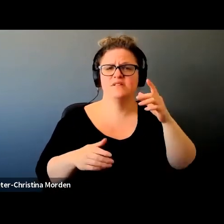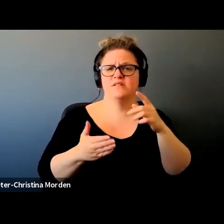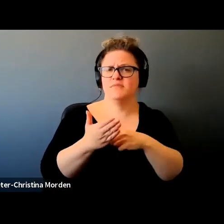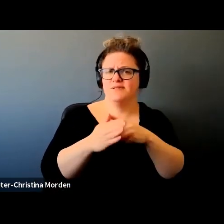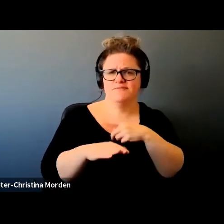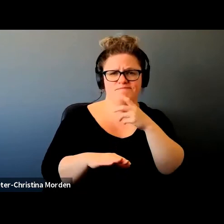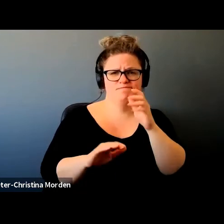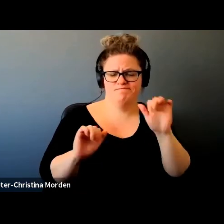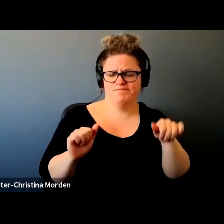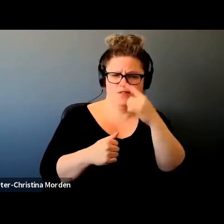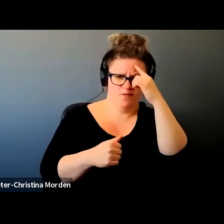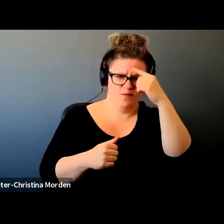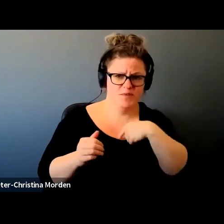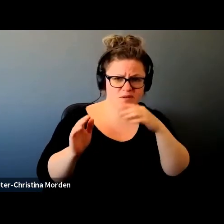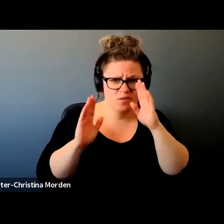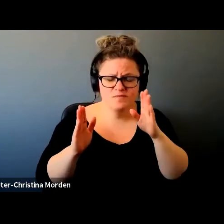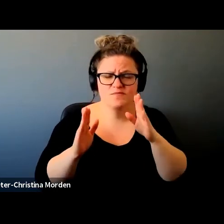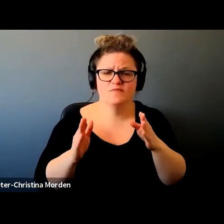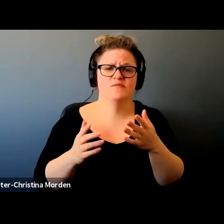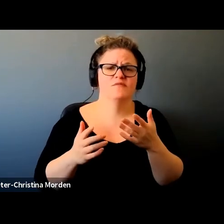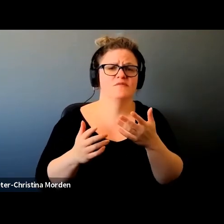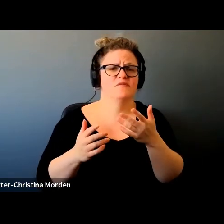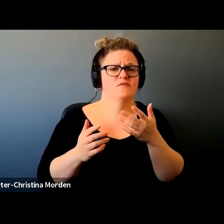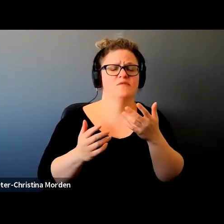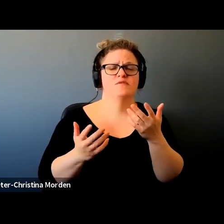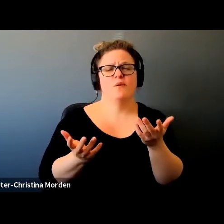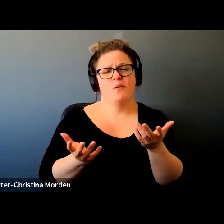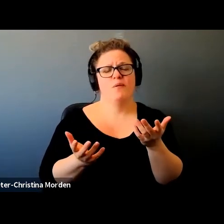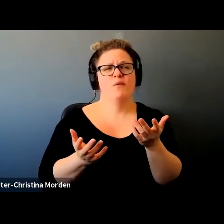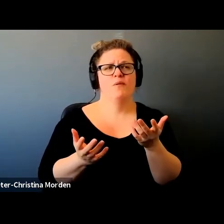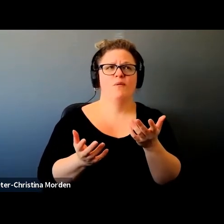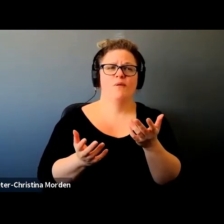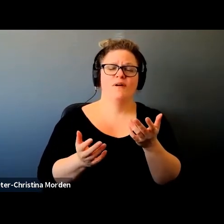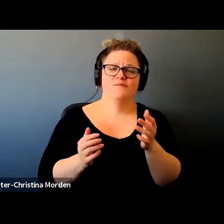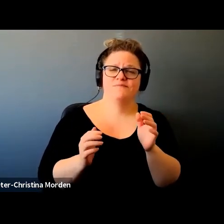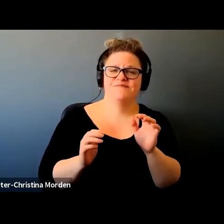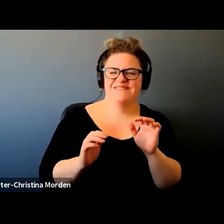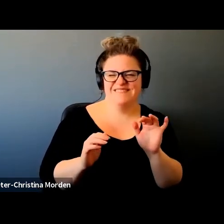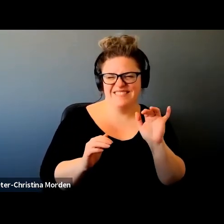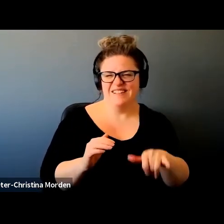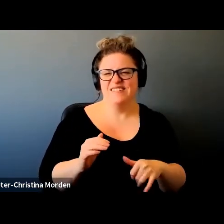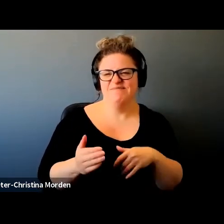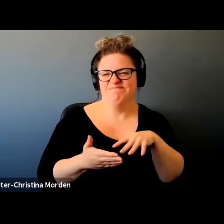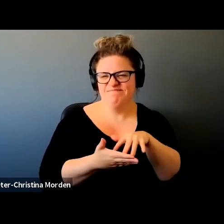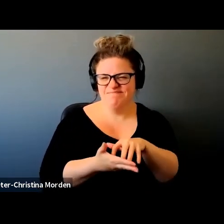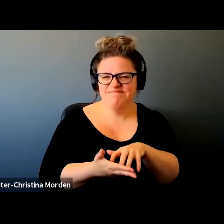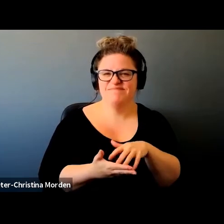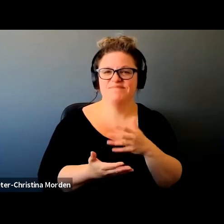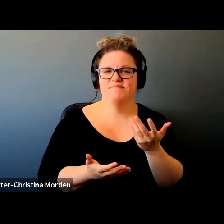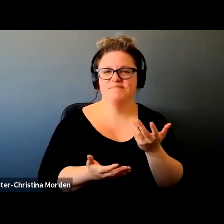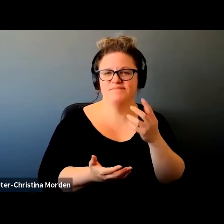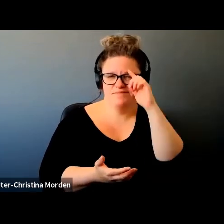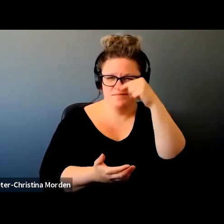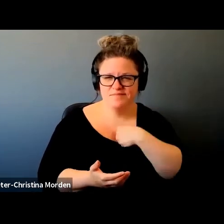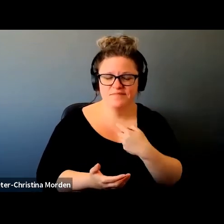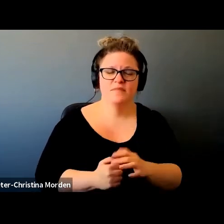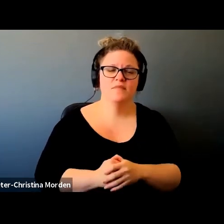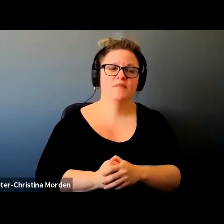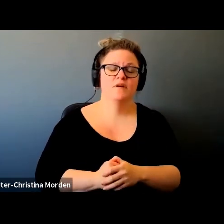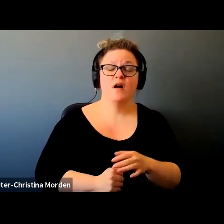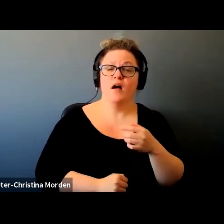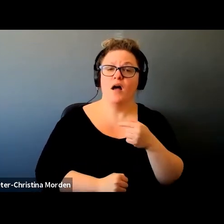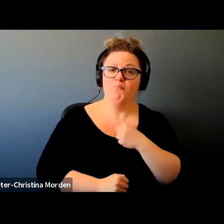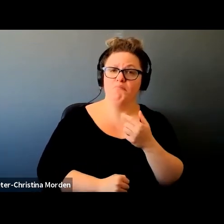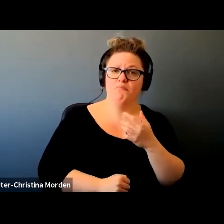concentrate sometimes and focus. So that poses a bit of a problem. I also, while I'm good at creating